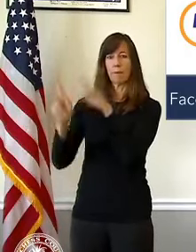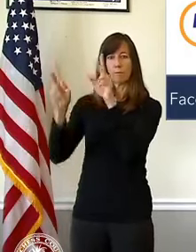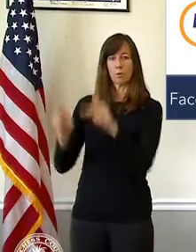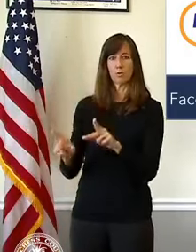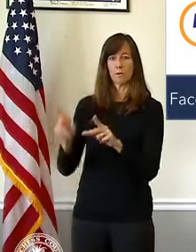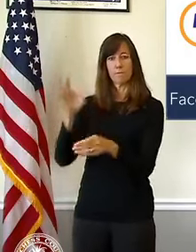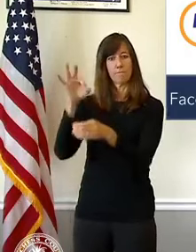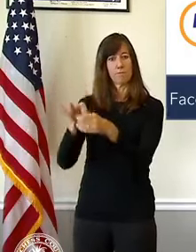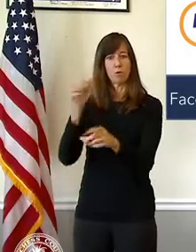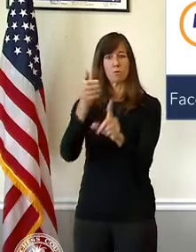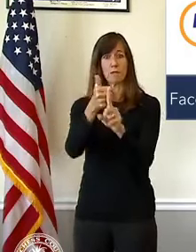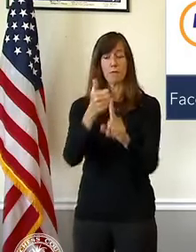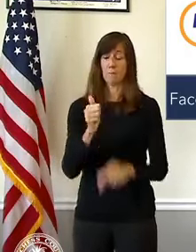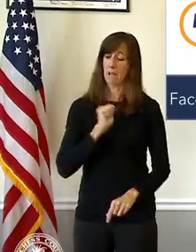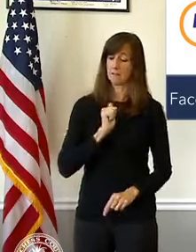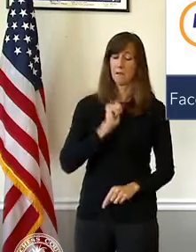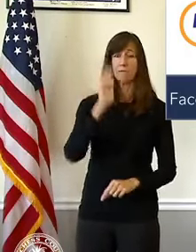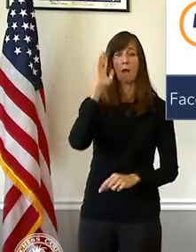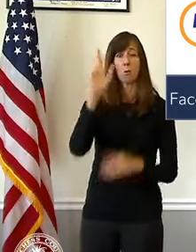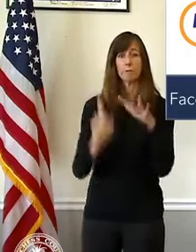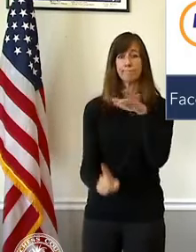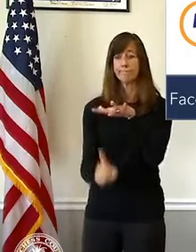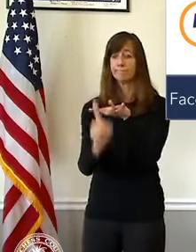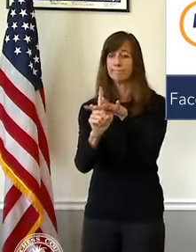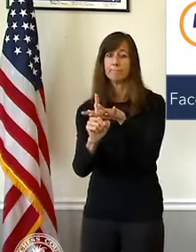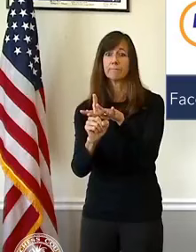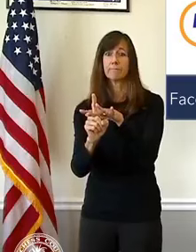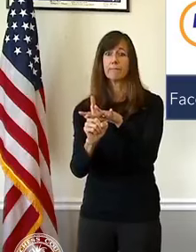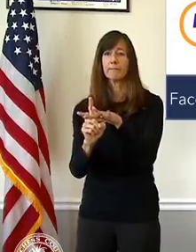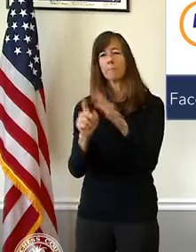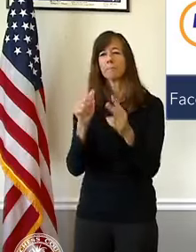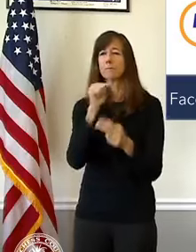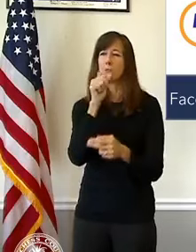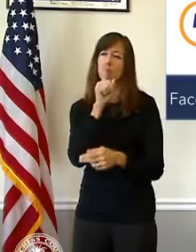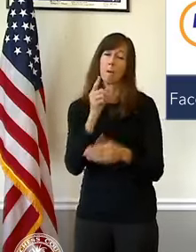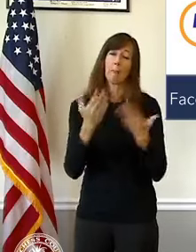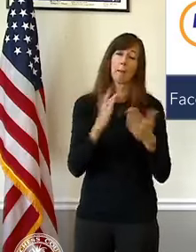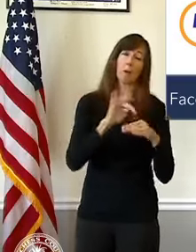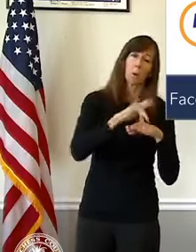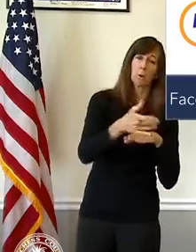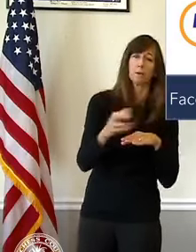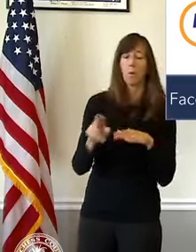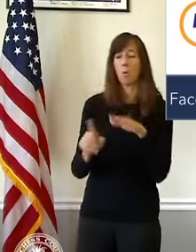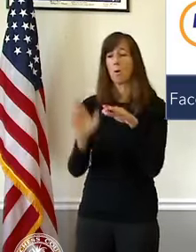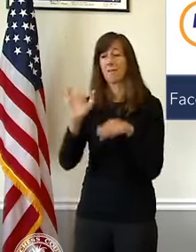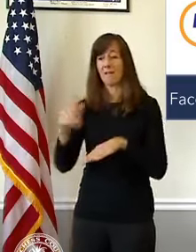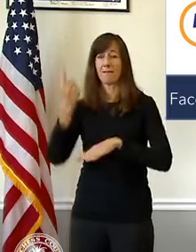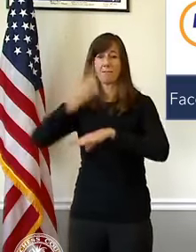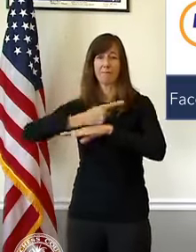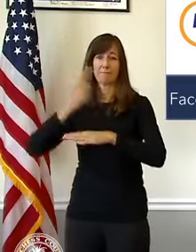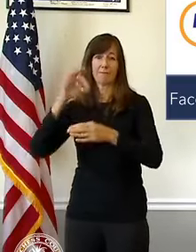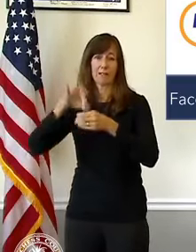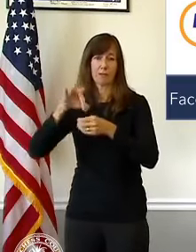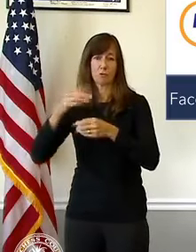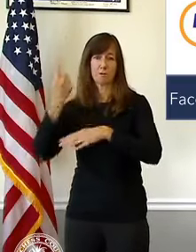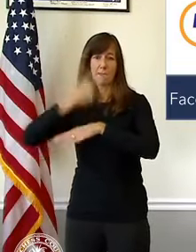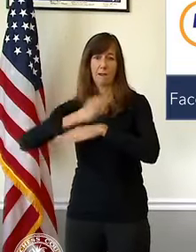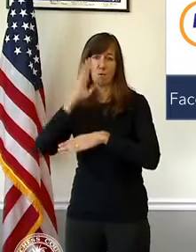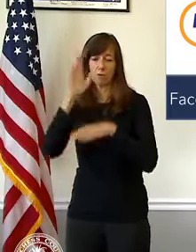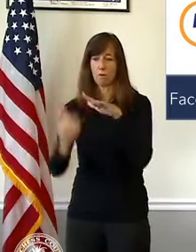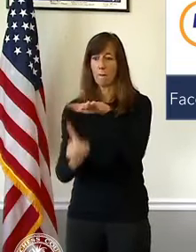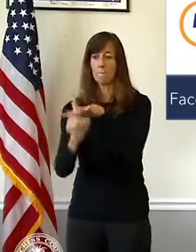it'll be a couple days early or on Election Day. But you have those three options, and because those